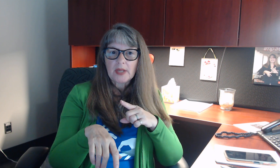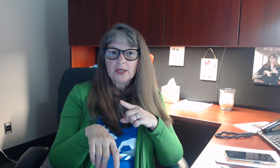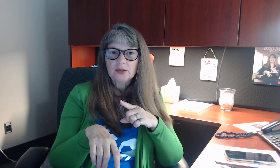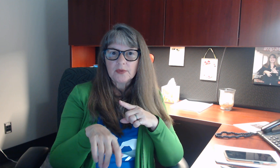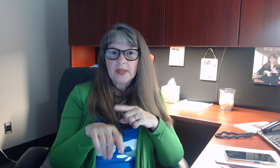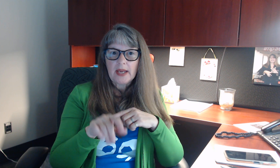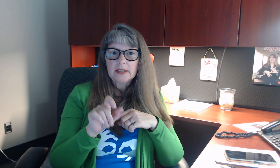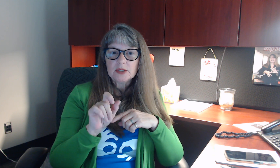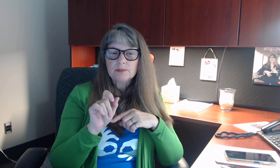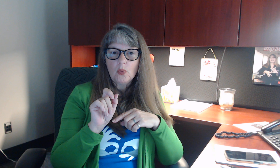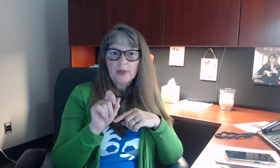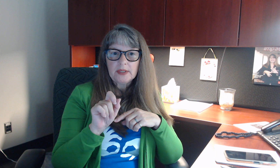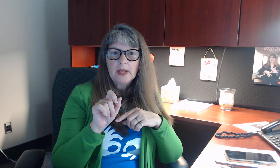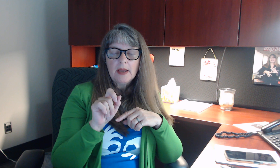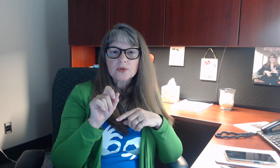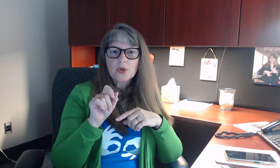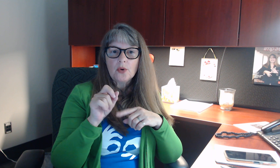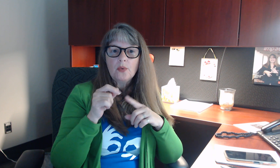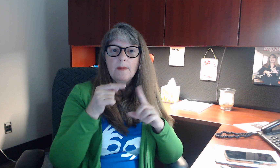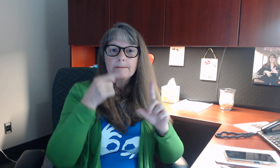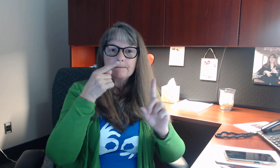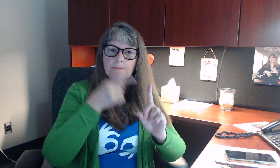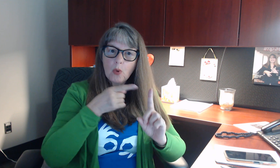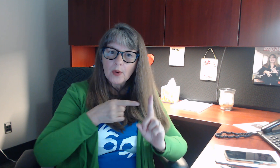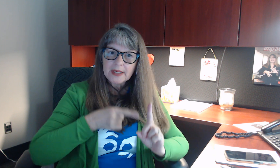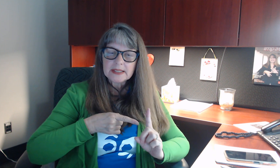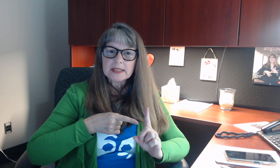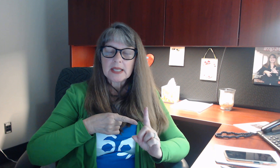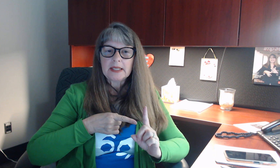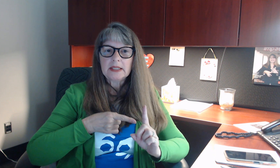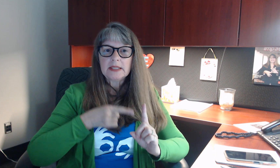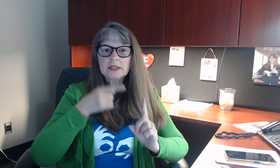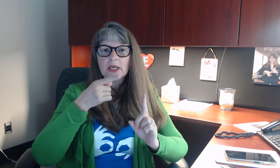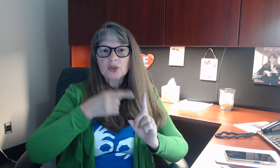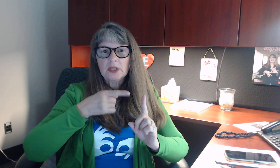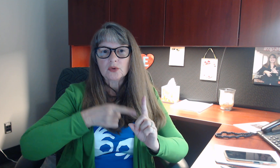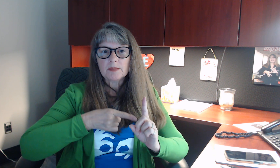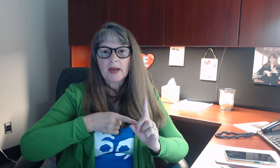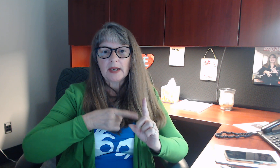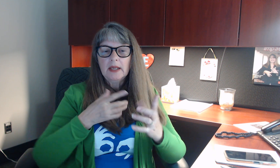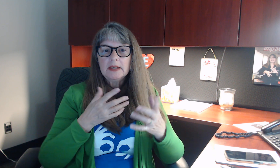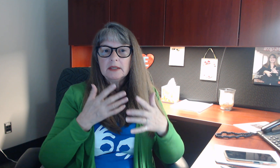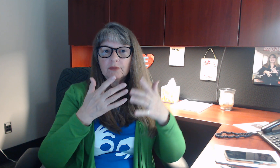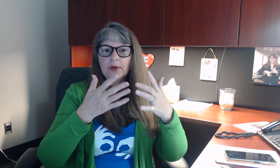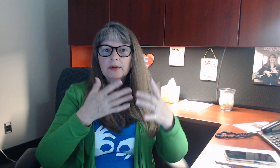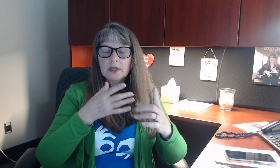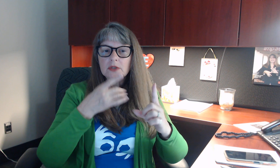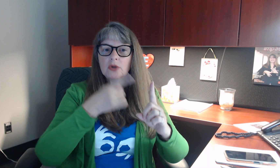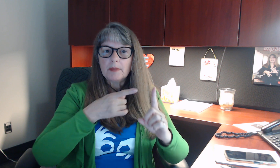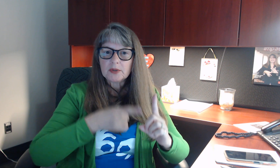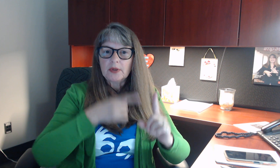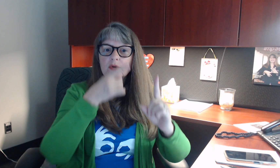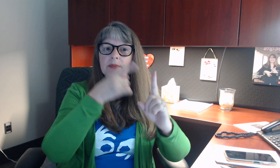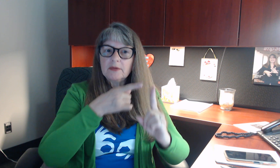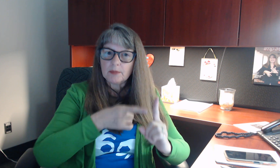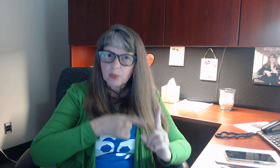do for that, is point. So point is like in a discussion, here's my different topics, or here's my different points